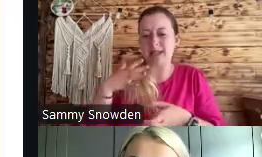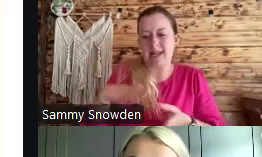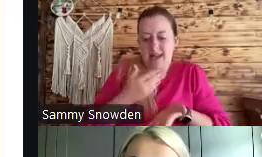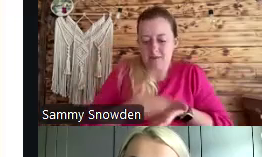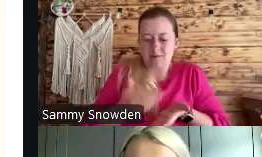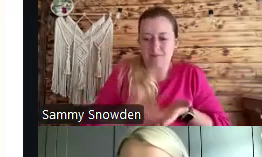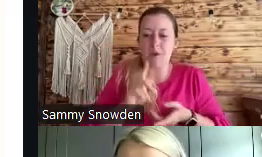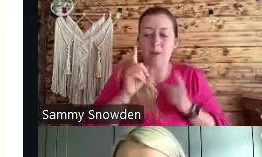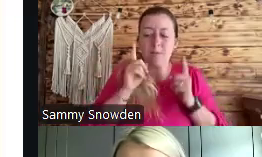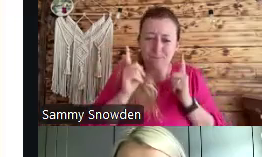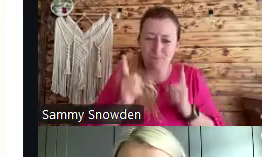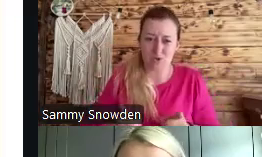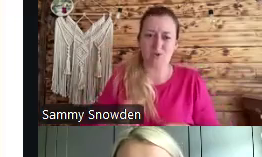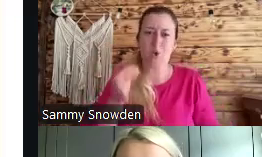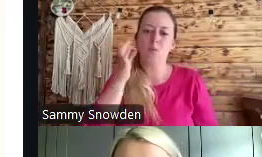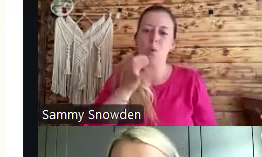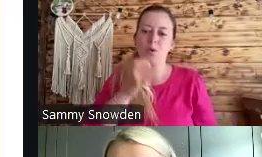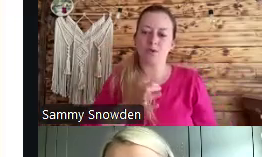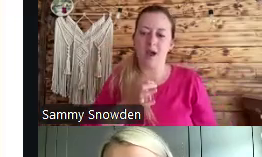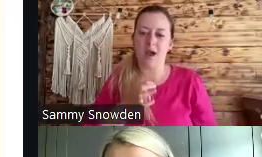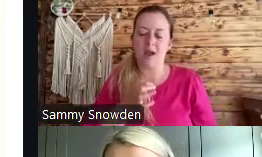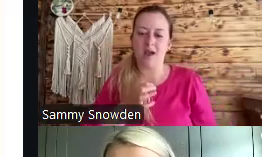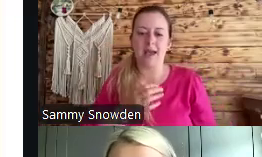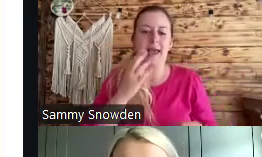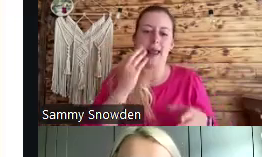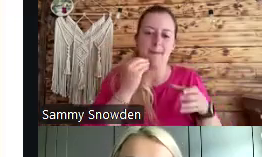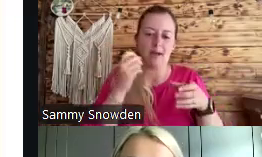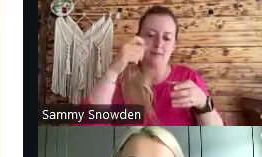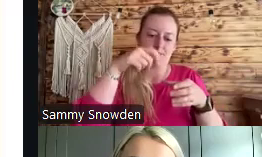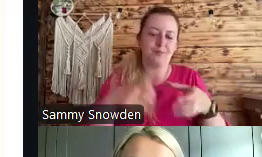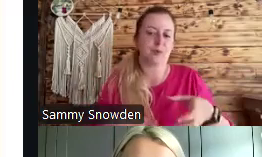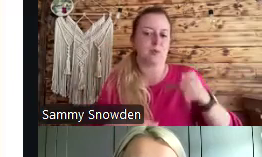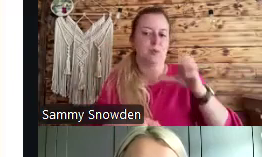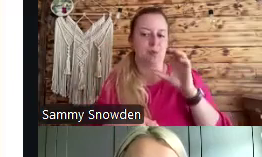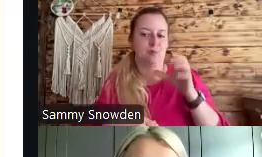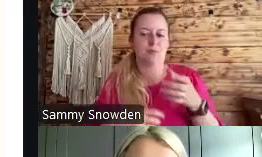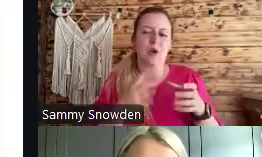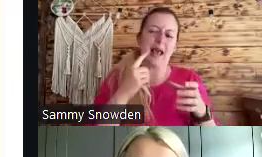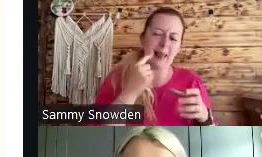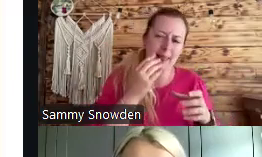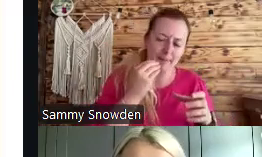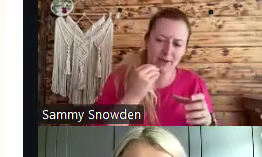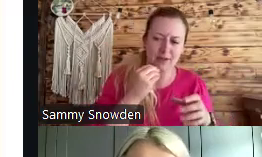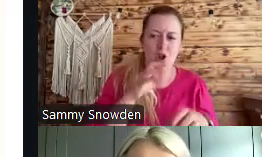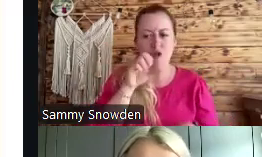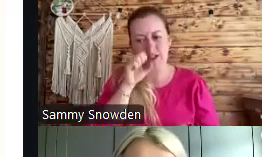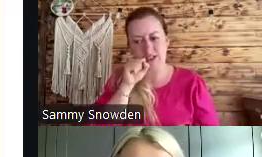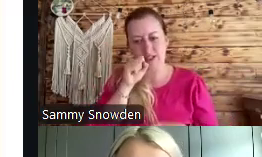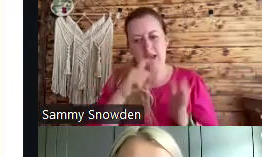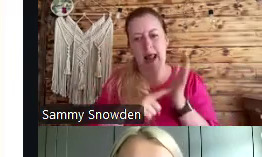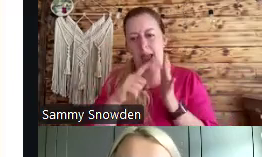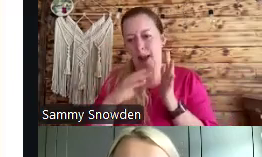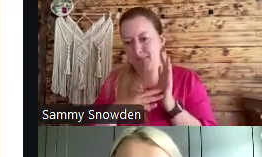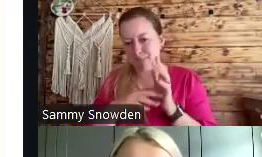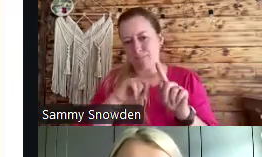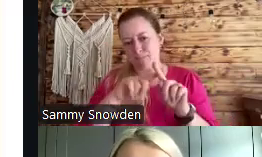water with citrus oil. And why with citrus oil? Why not just plain water? Because research has shown that the use of citrus oils